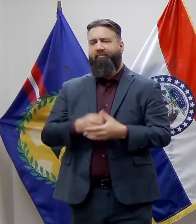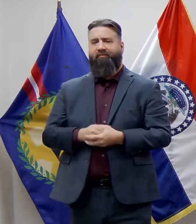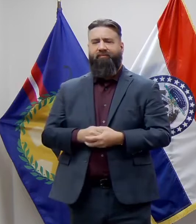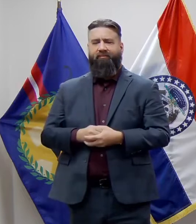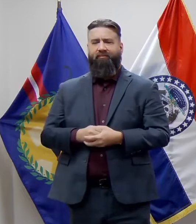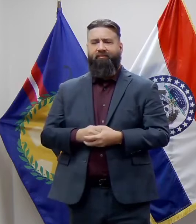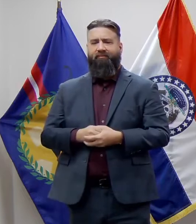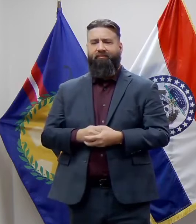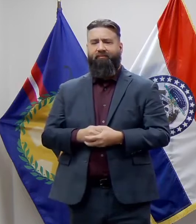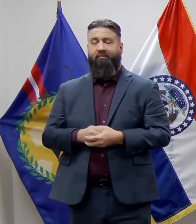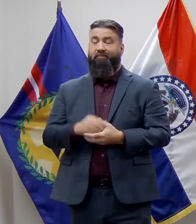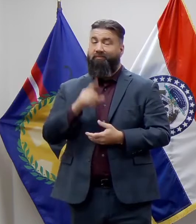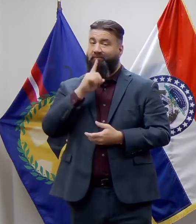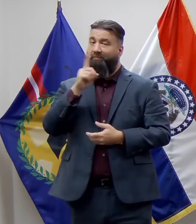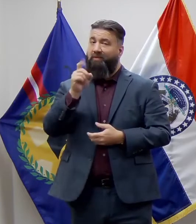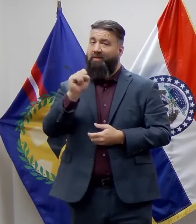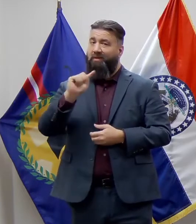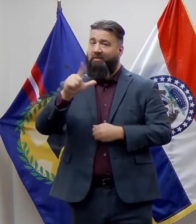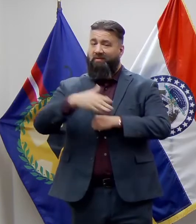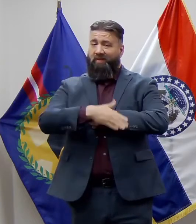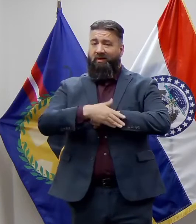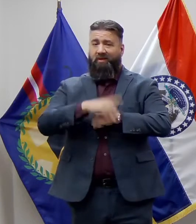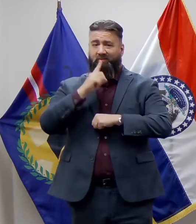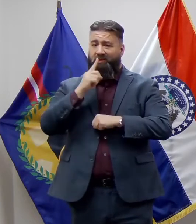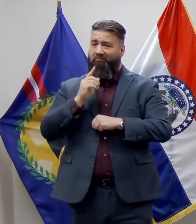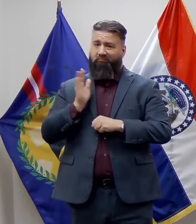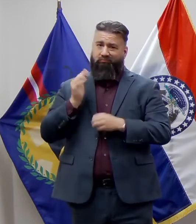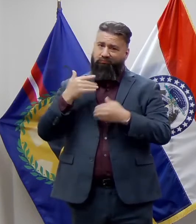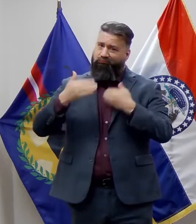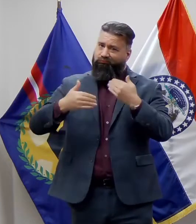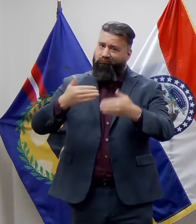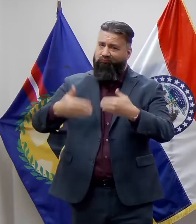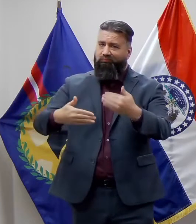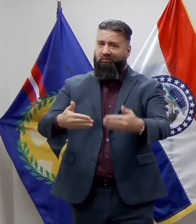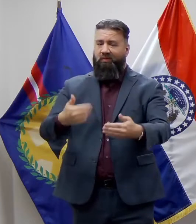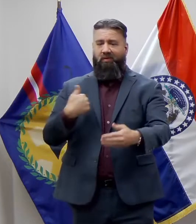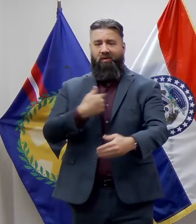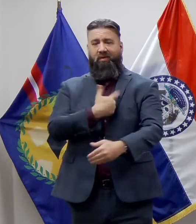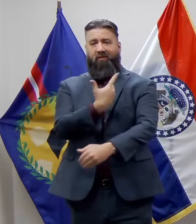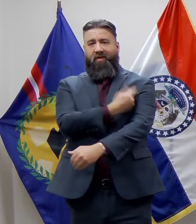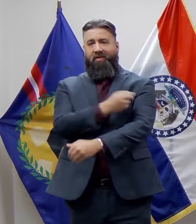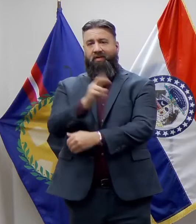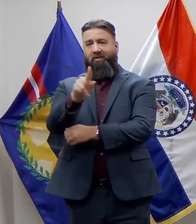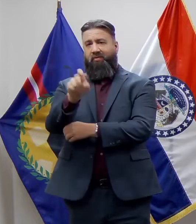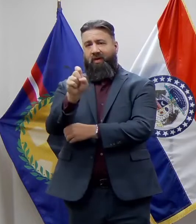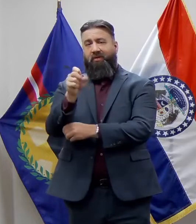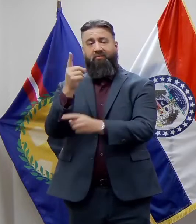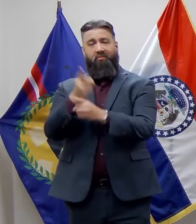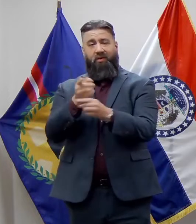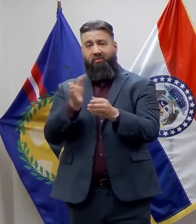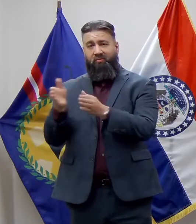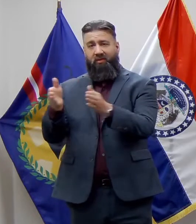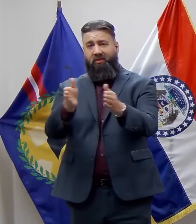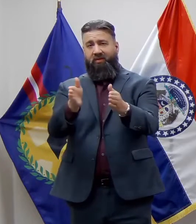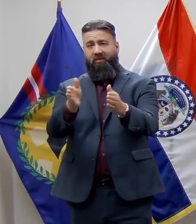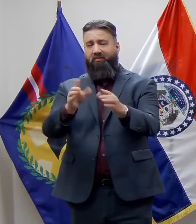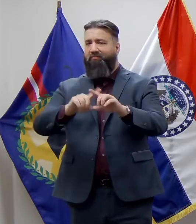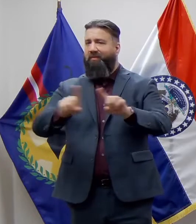St. Louis County has come a long way. Our vaccination rate's headed in the right direction, but it's